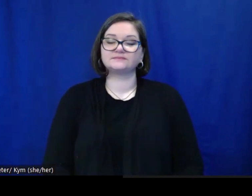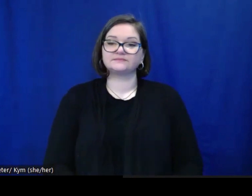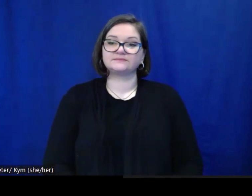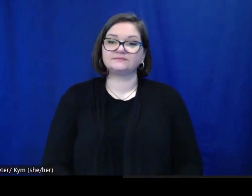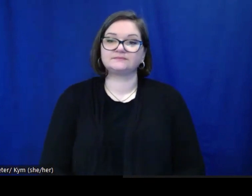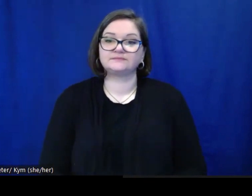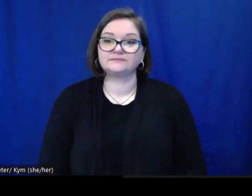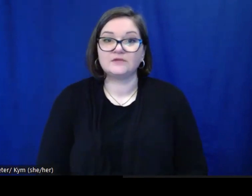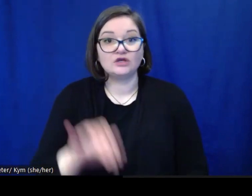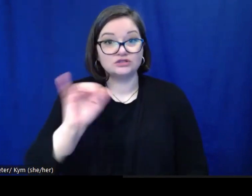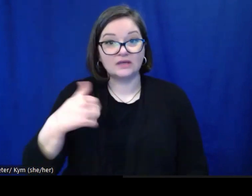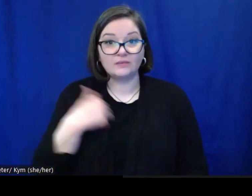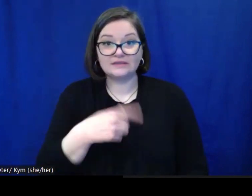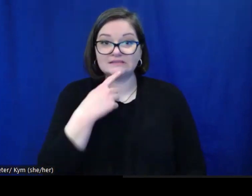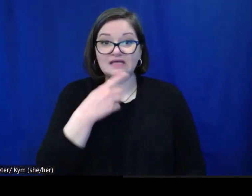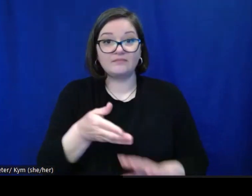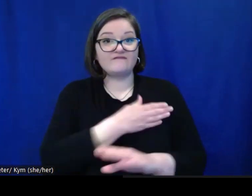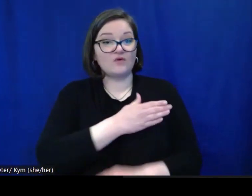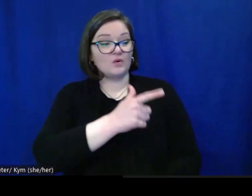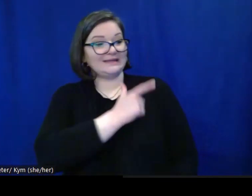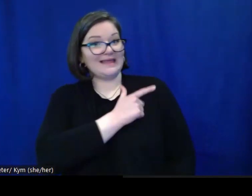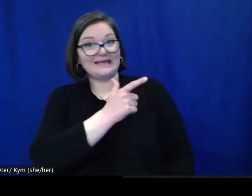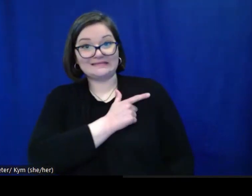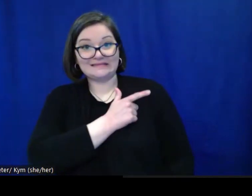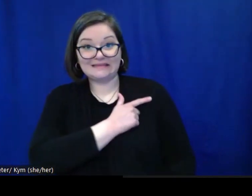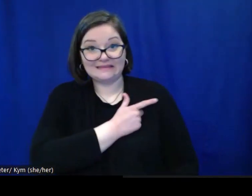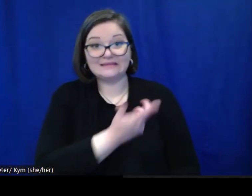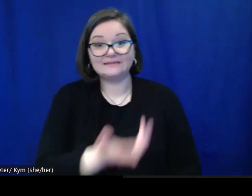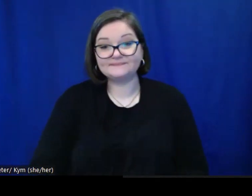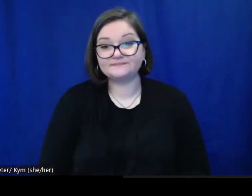As we were saying earlier, lazy.